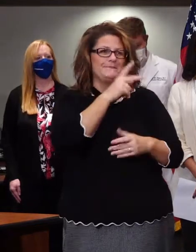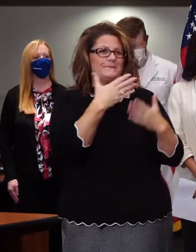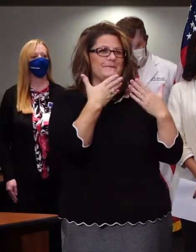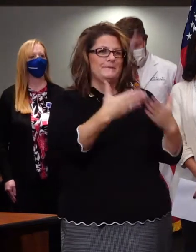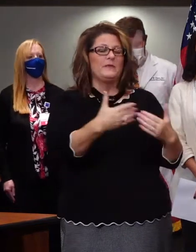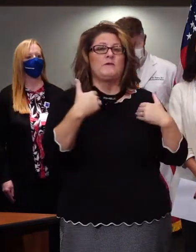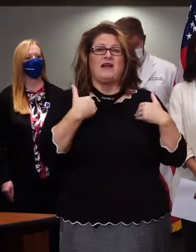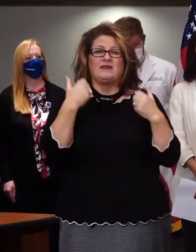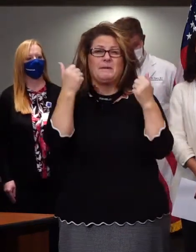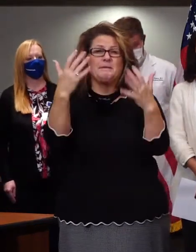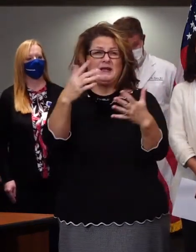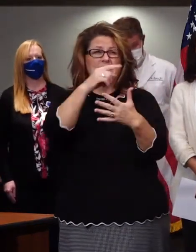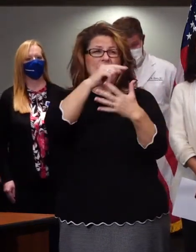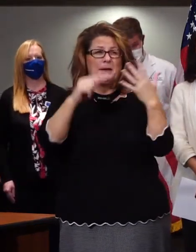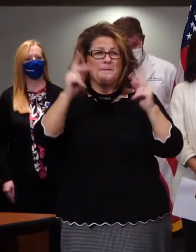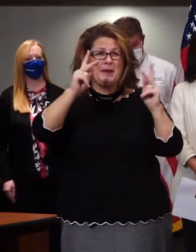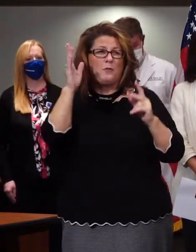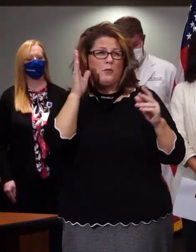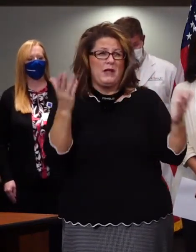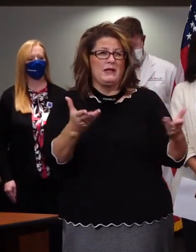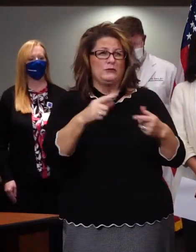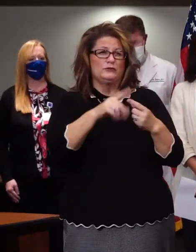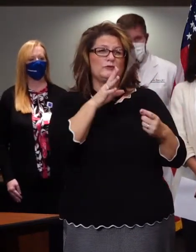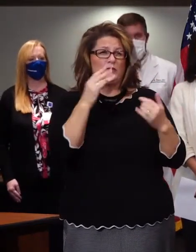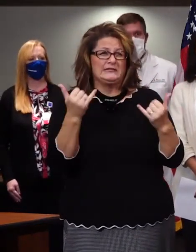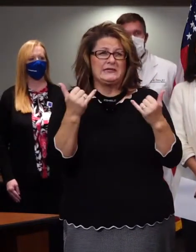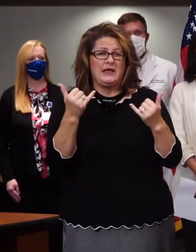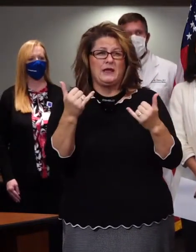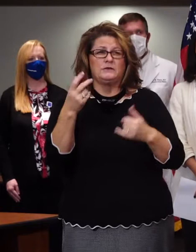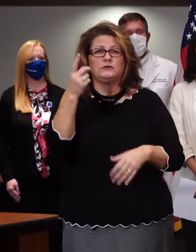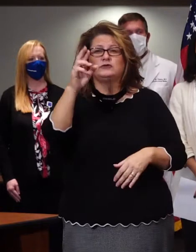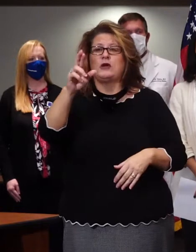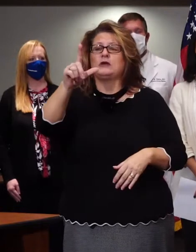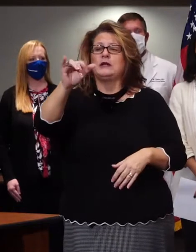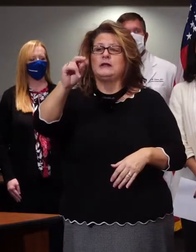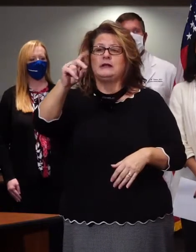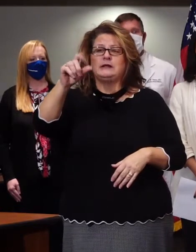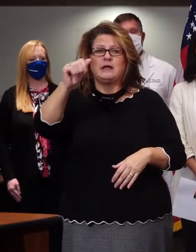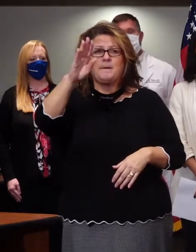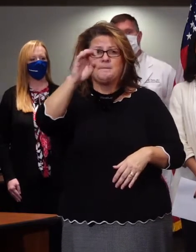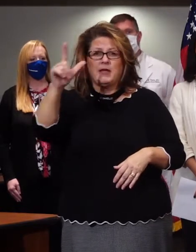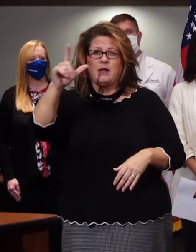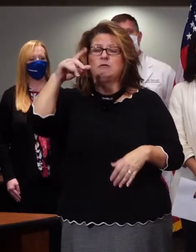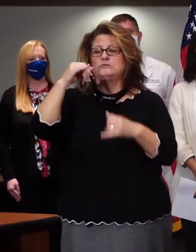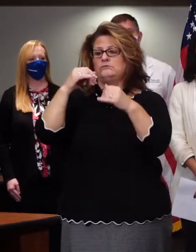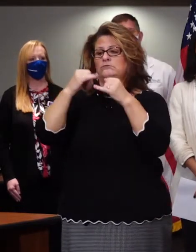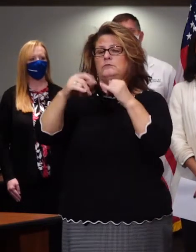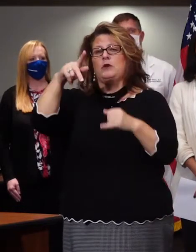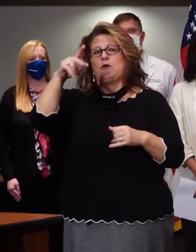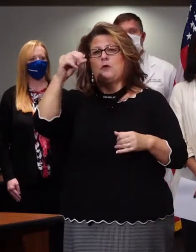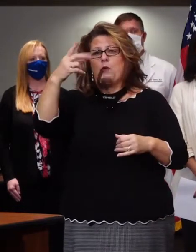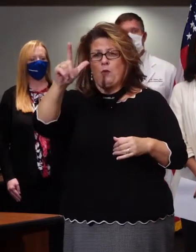We have a number of people to speak to you today, including Dr. Linda Bell, Dr. David Cole, Dr. Stephen